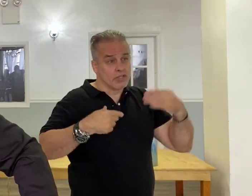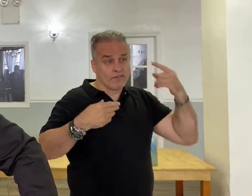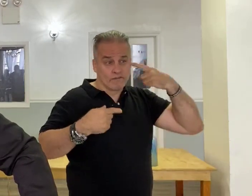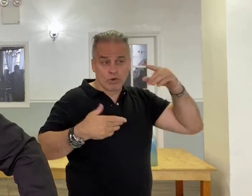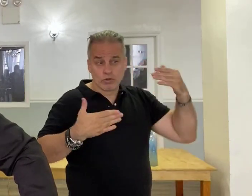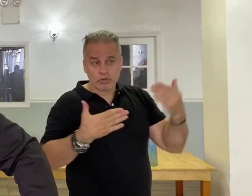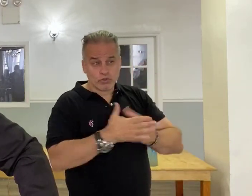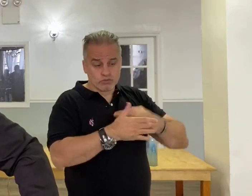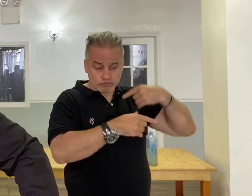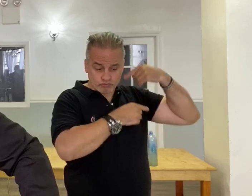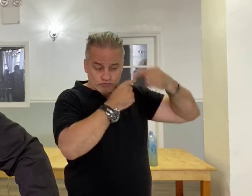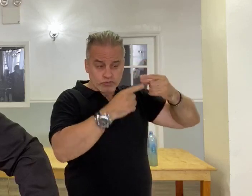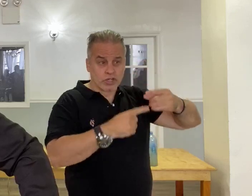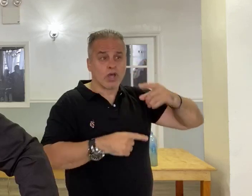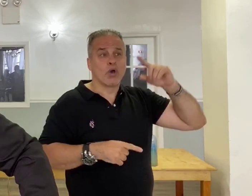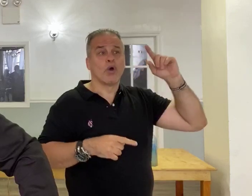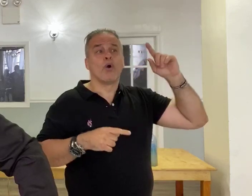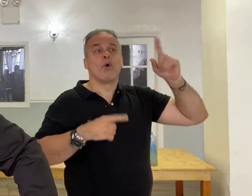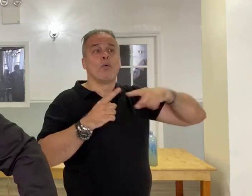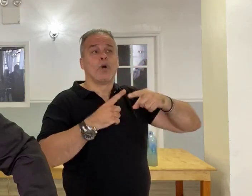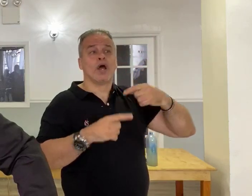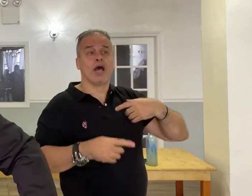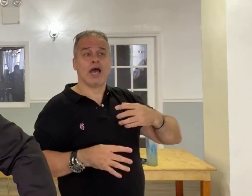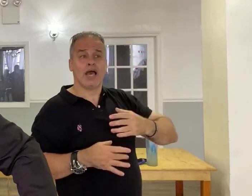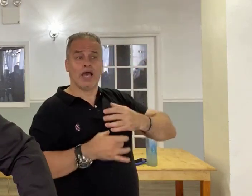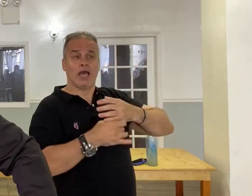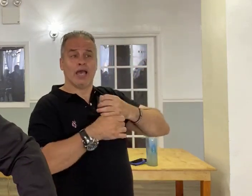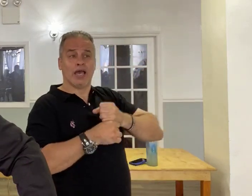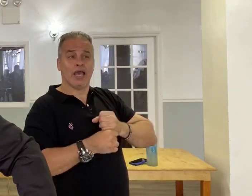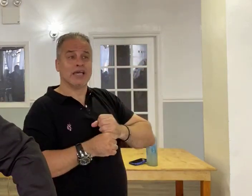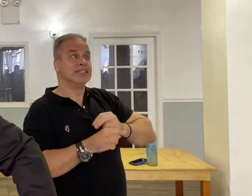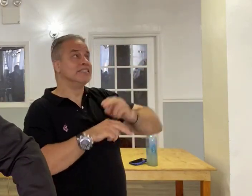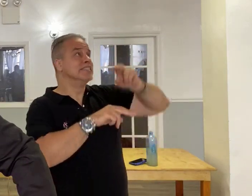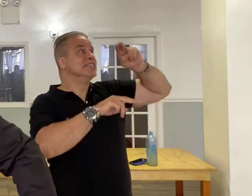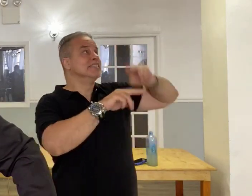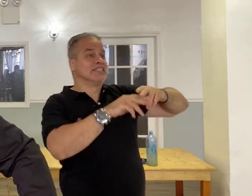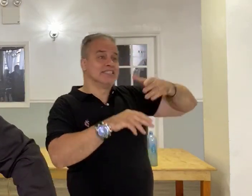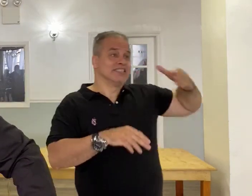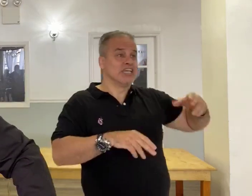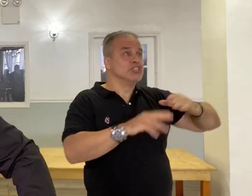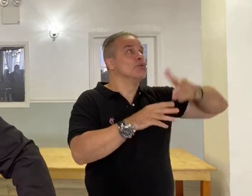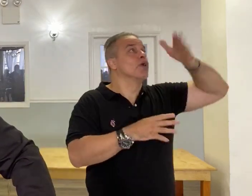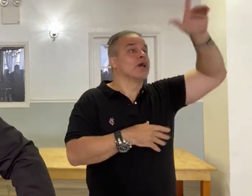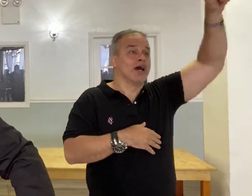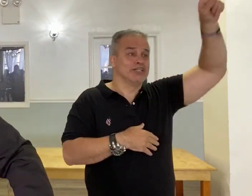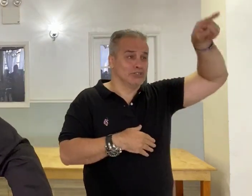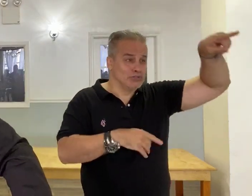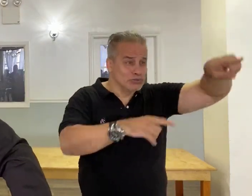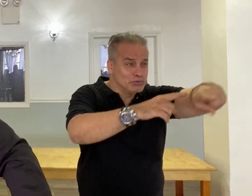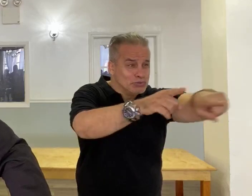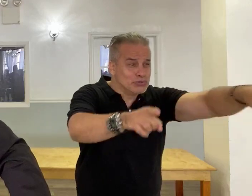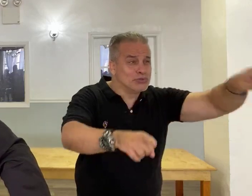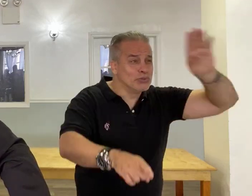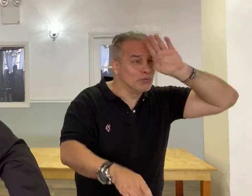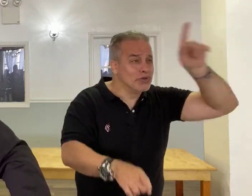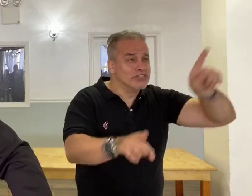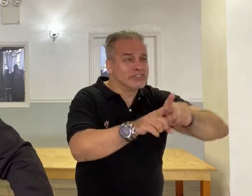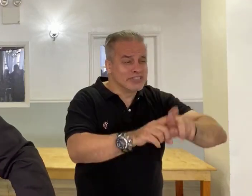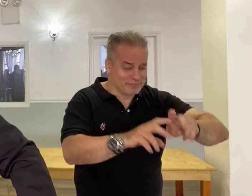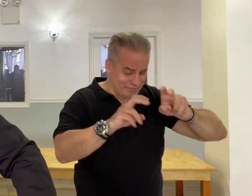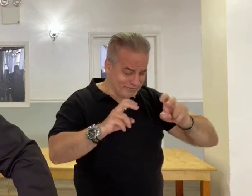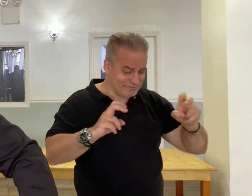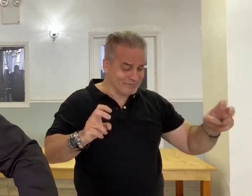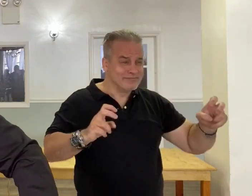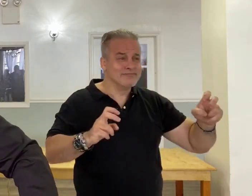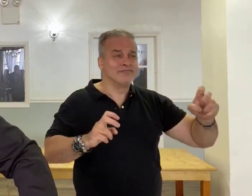shall sit in the throne of his glory, ye also shall sit upon 12 thrones, judging the 12 tribes of